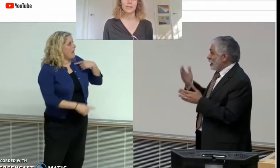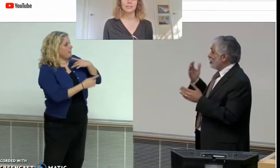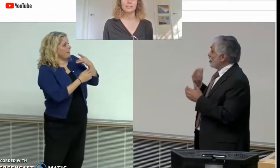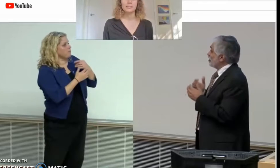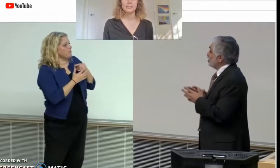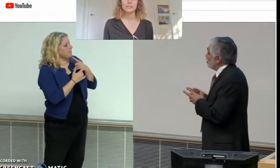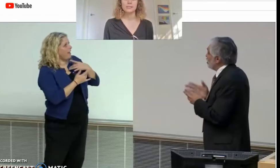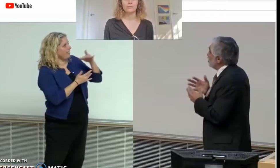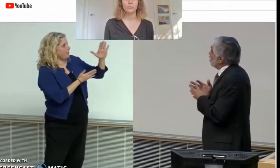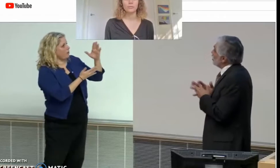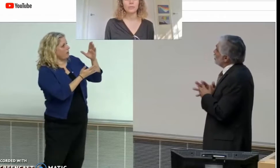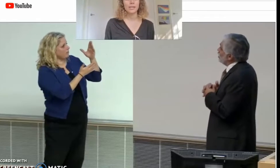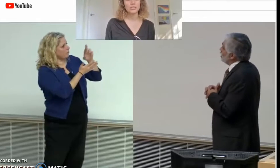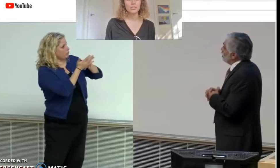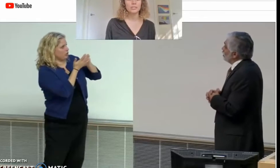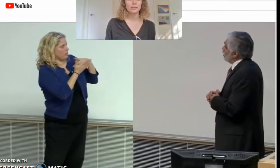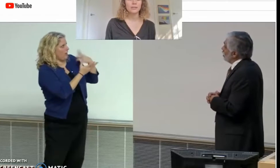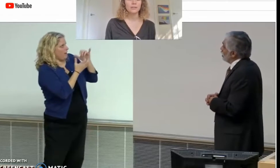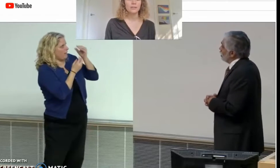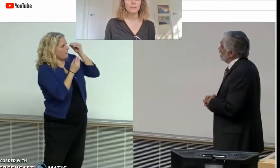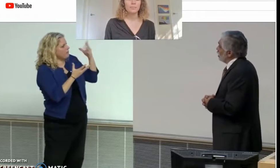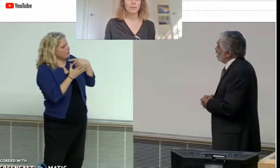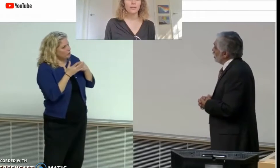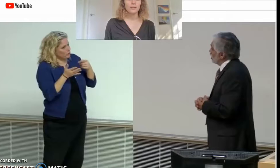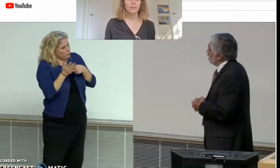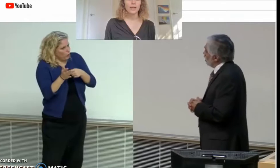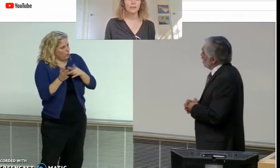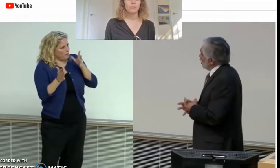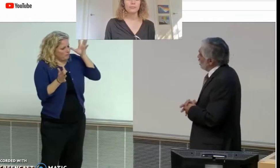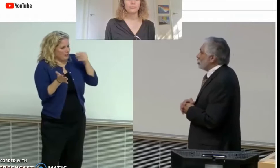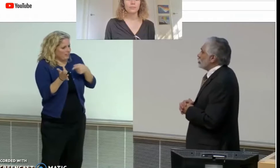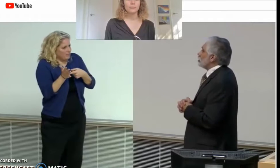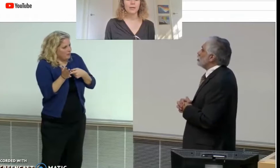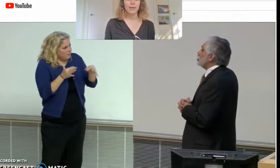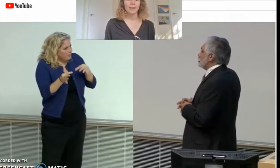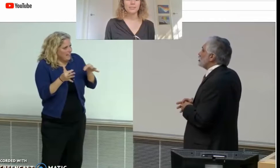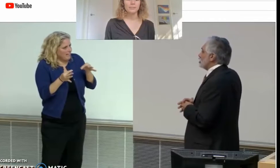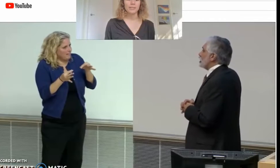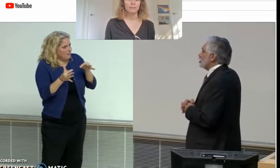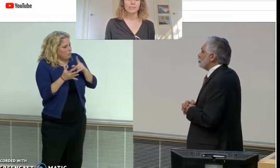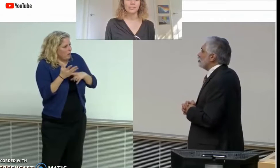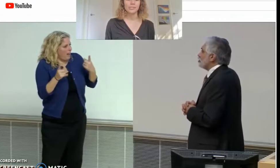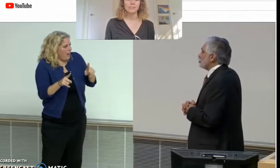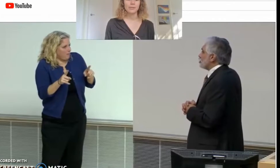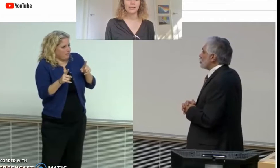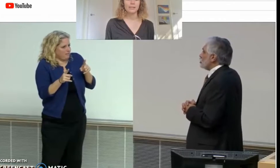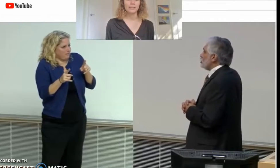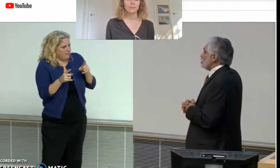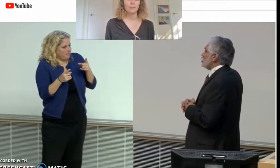expand. It can still form new connections. I want to inform my parents about that research and explain it a little bit